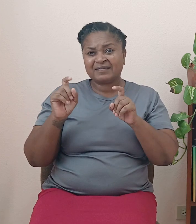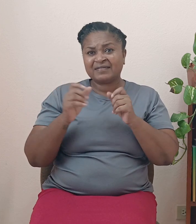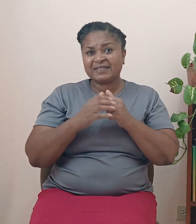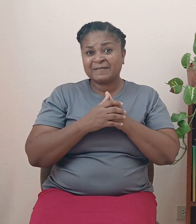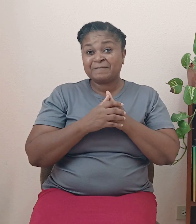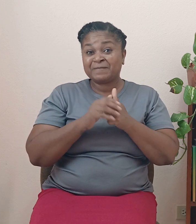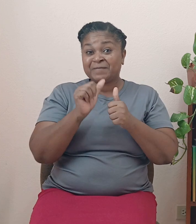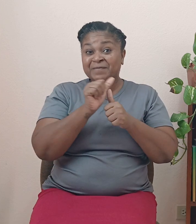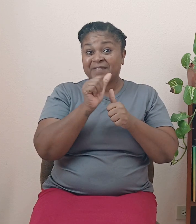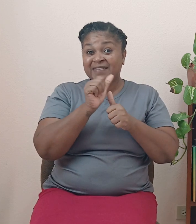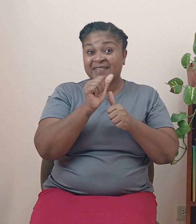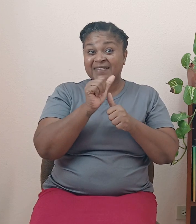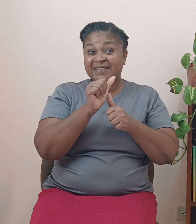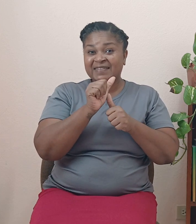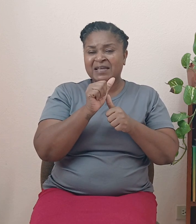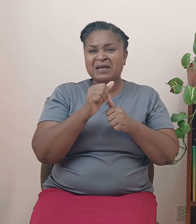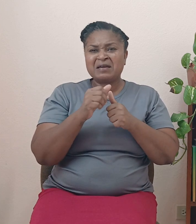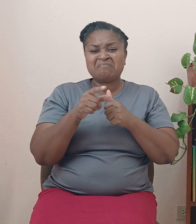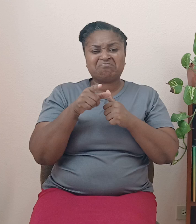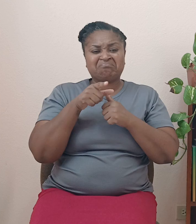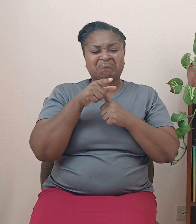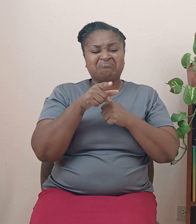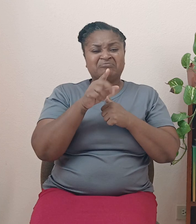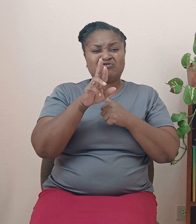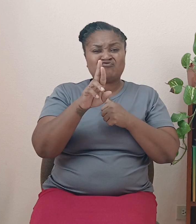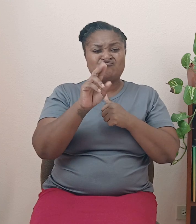A. She was poor and needed food.